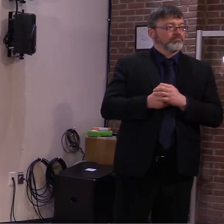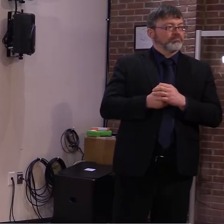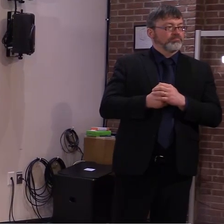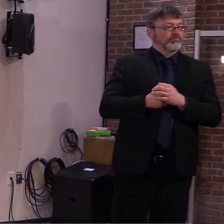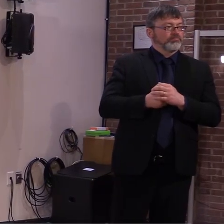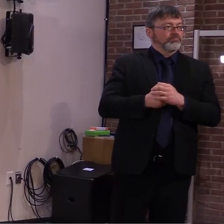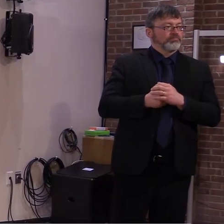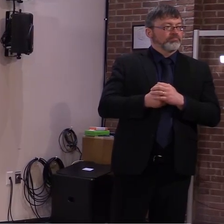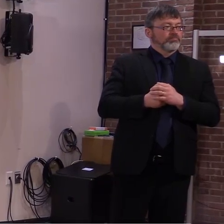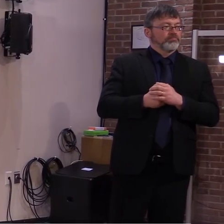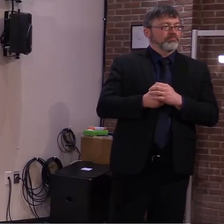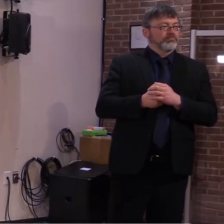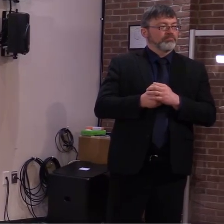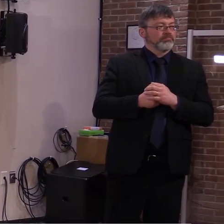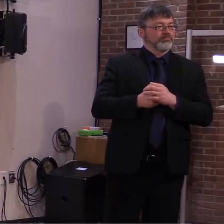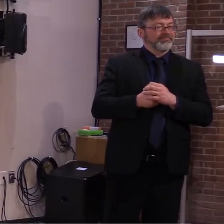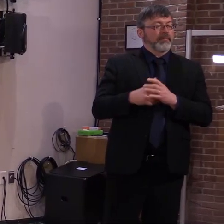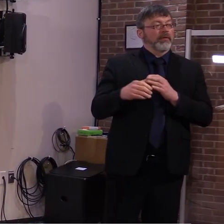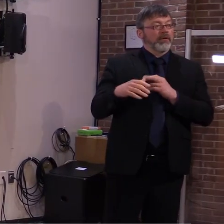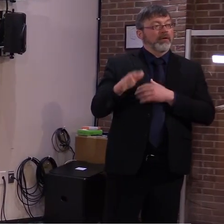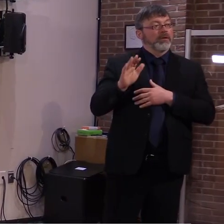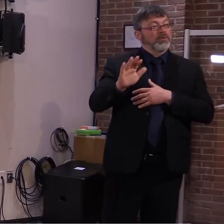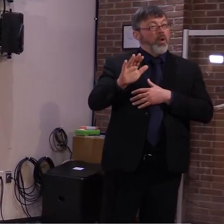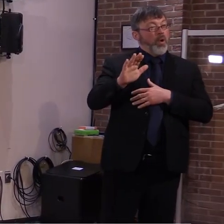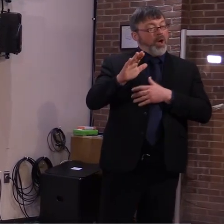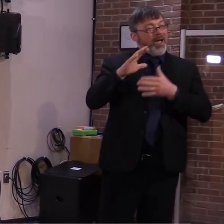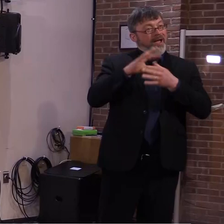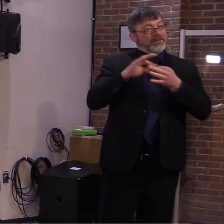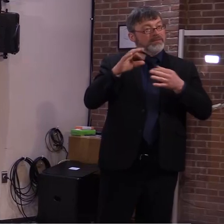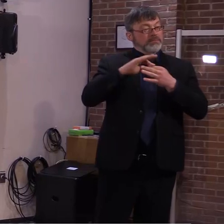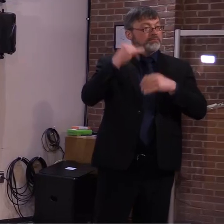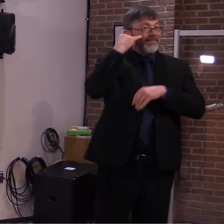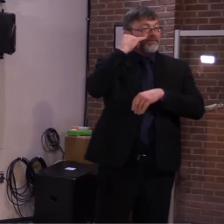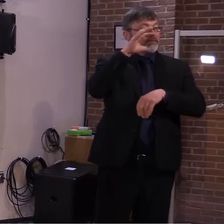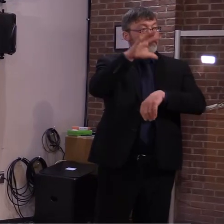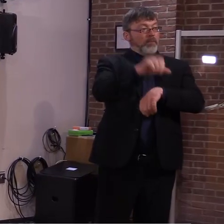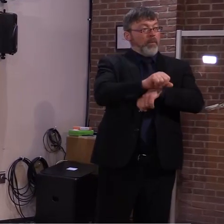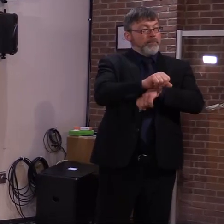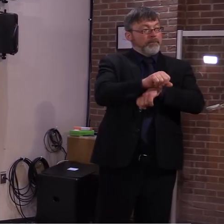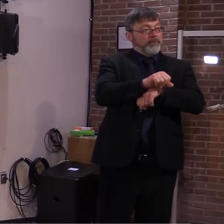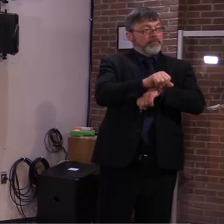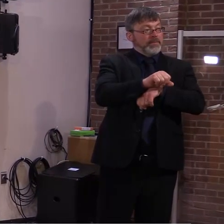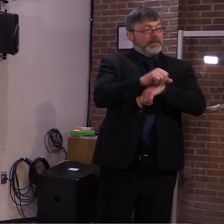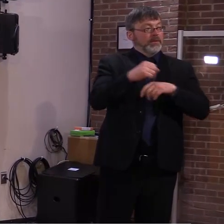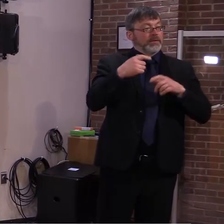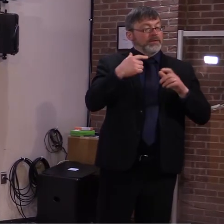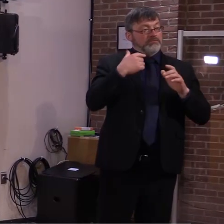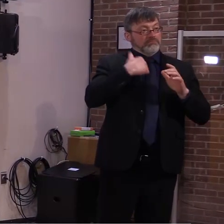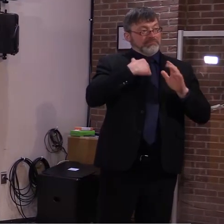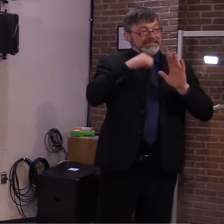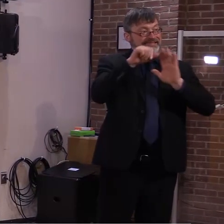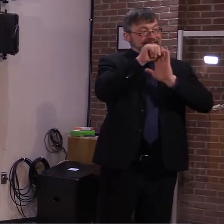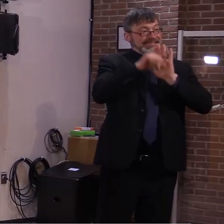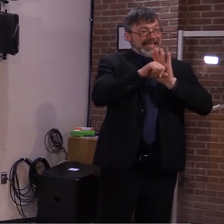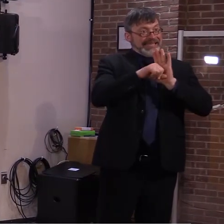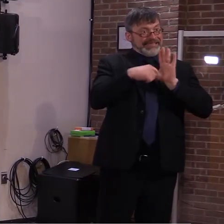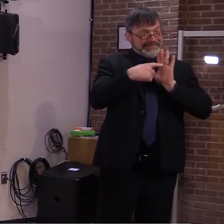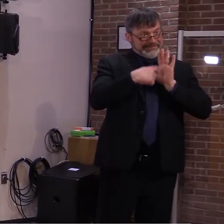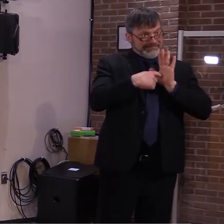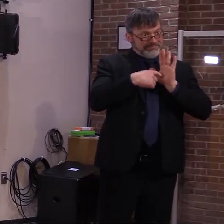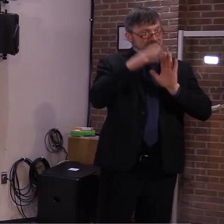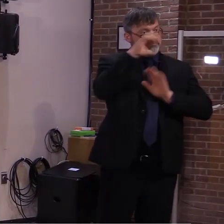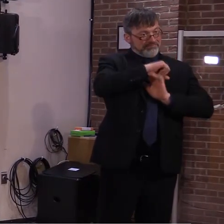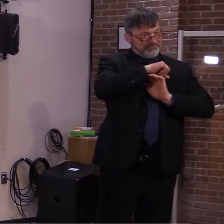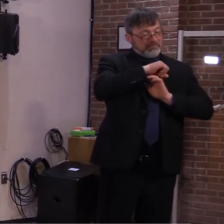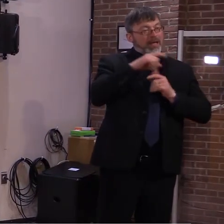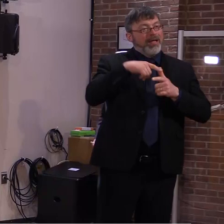the state tracking if people are not doing that? And do we know, are we losing vaccines? How has that been going